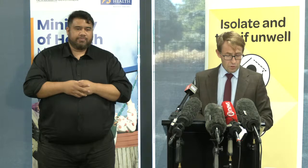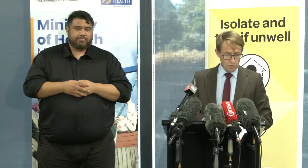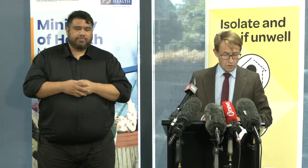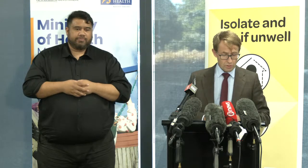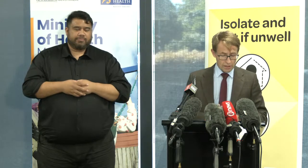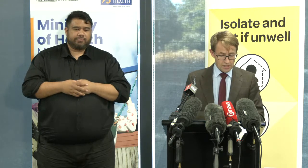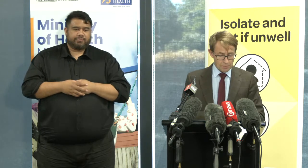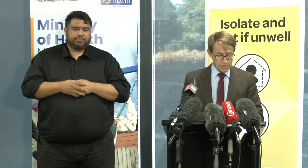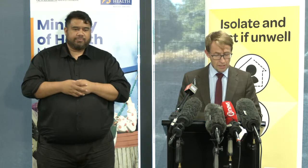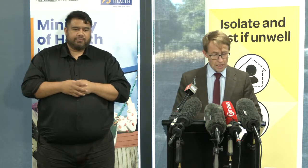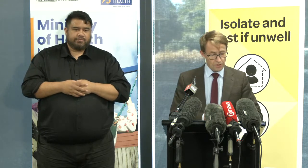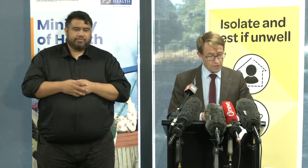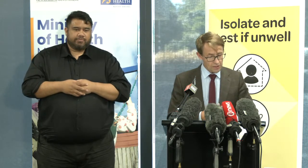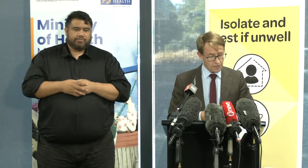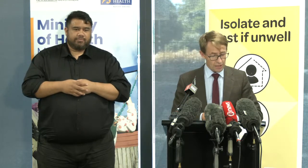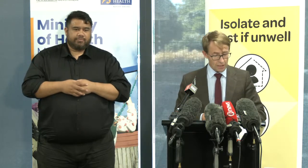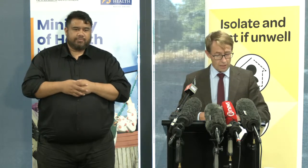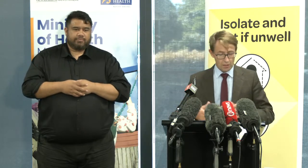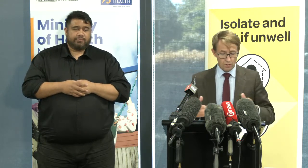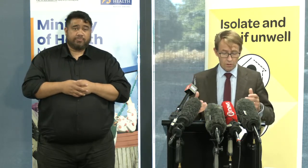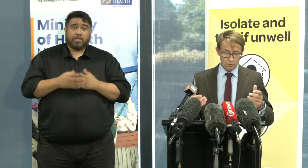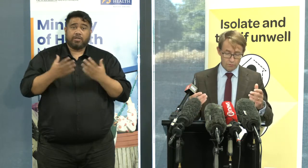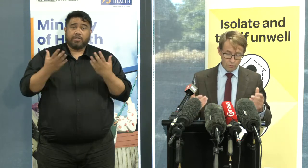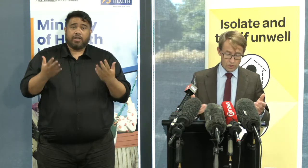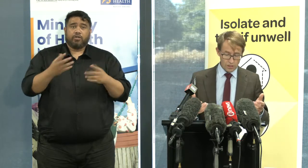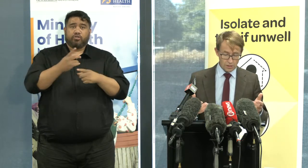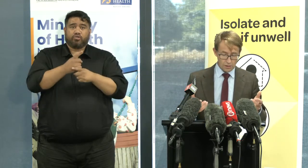Now, if we move on to our tamariki, as of yesterday,